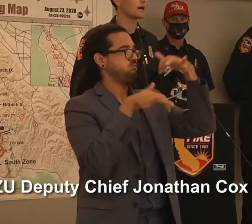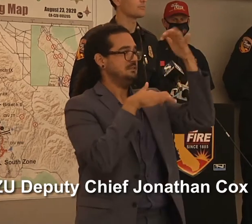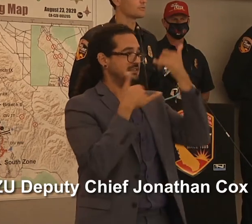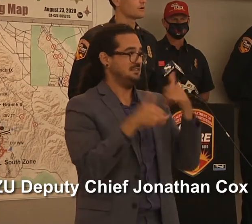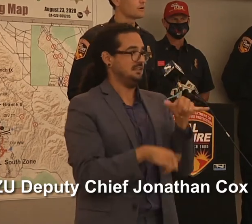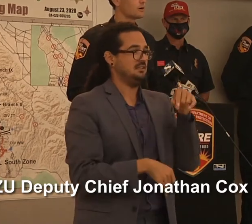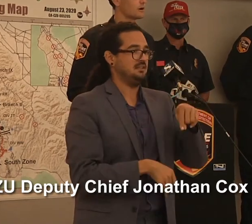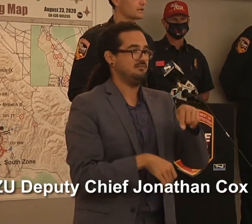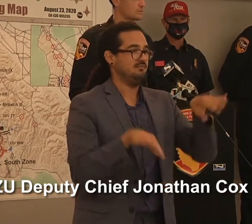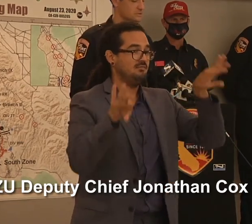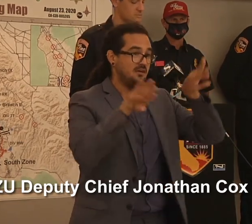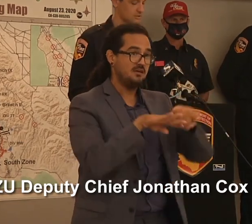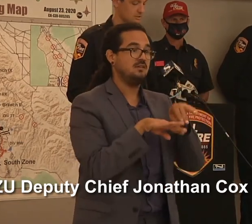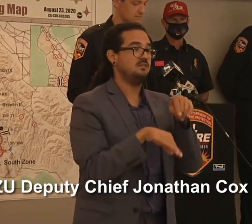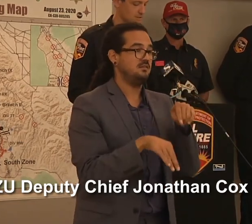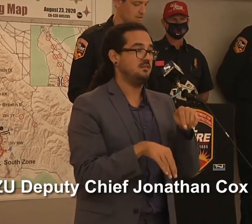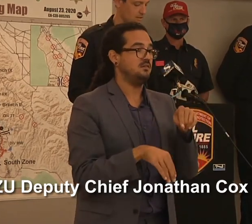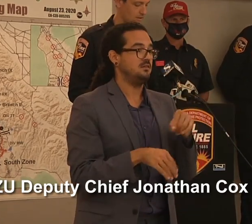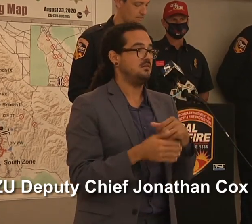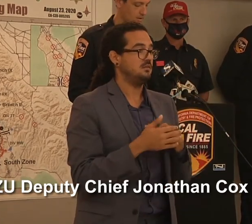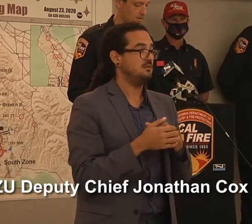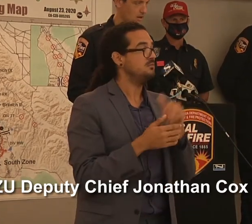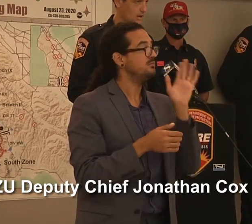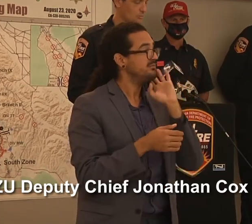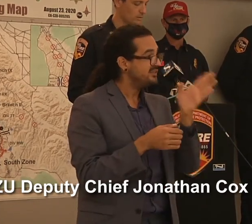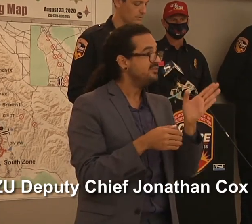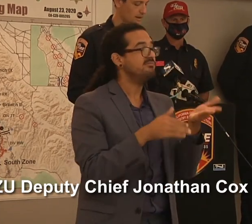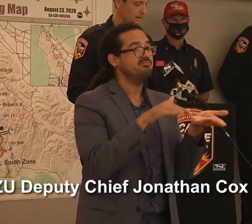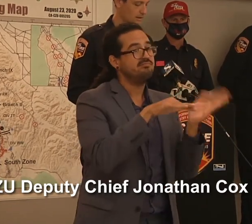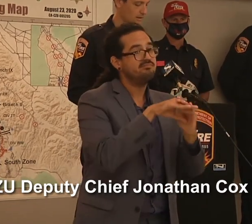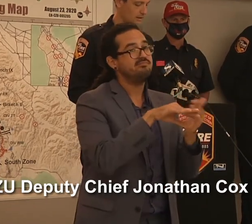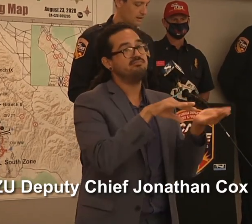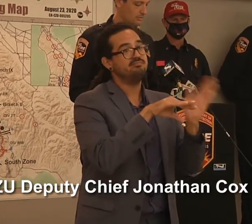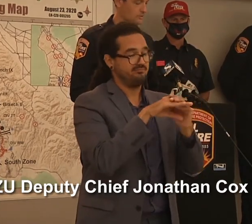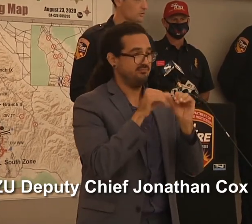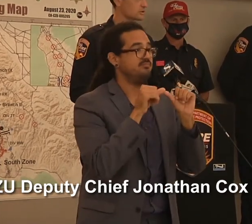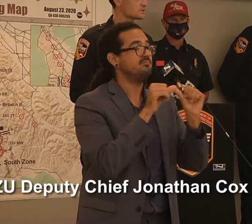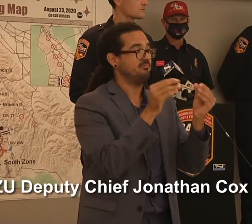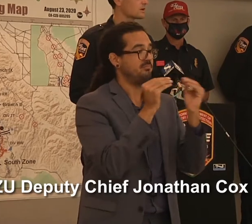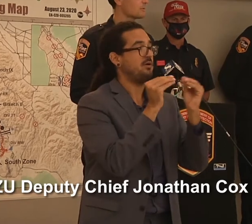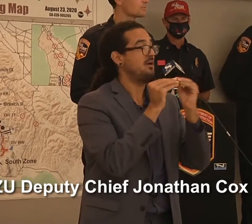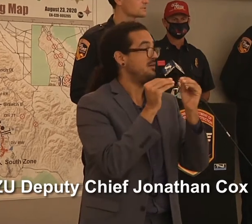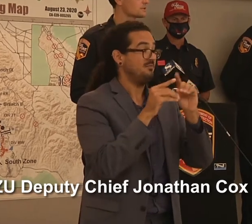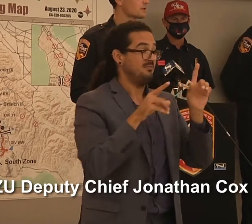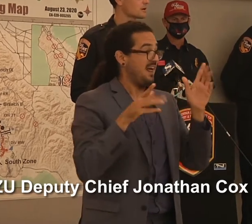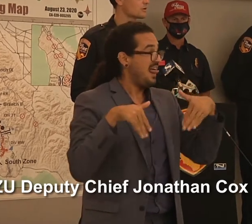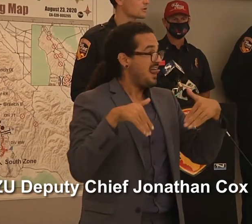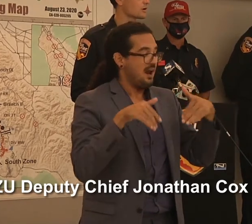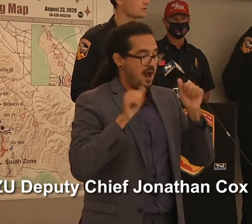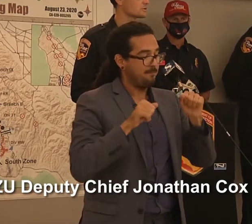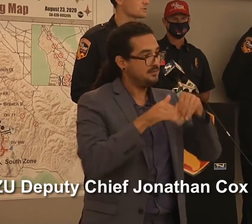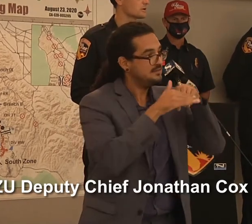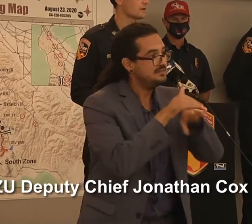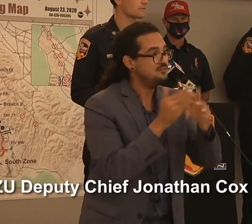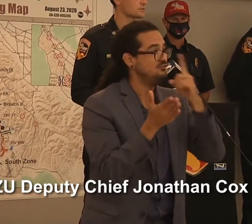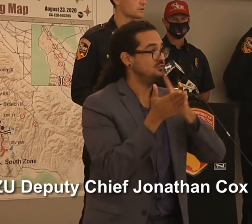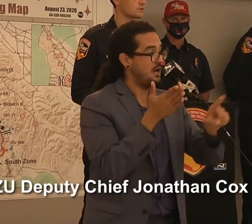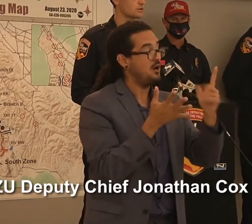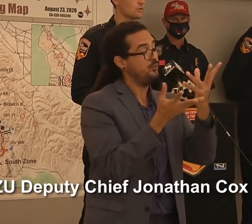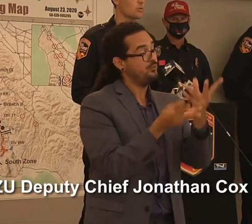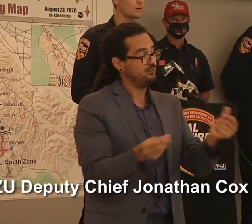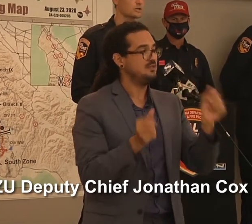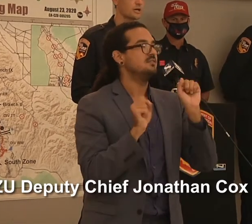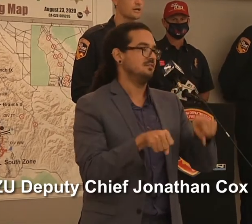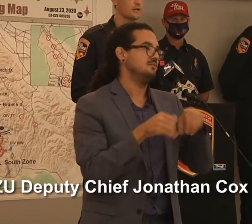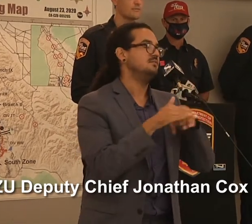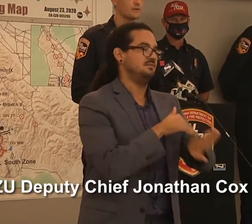take some time for our damage inspection teams to get in there. With that, a couple other questions that have come up recently are in regards to infrastructure